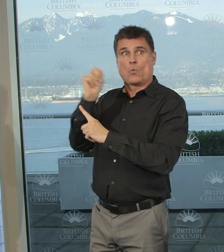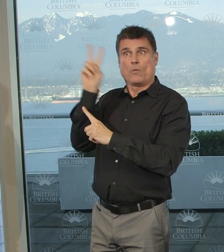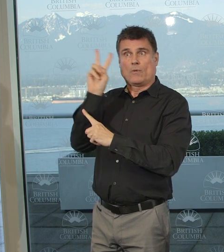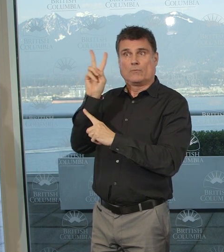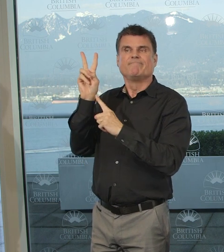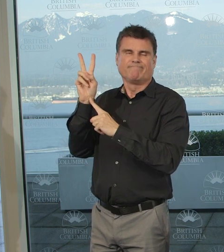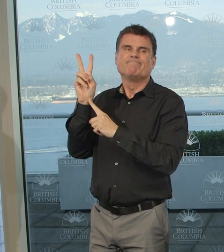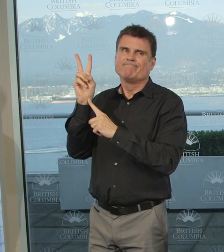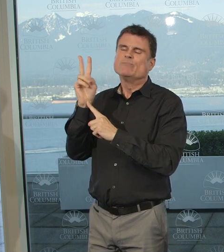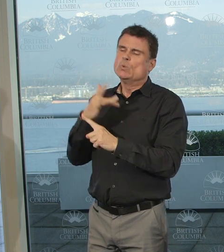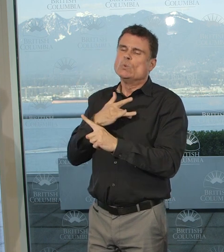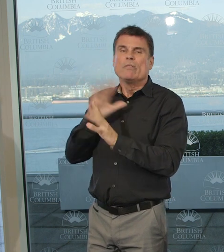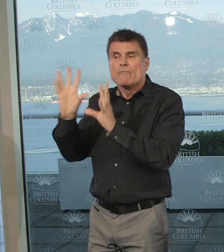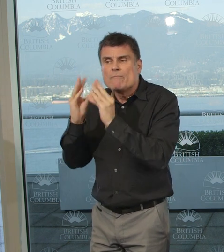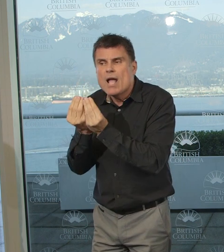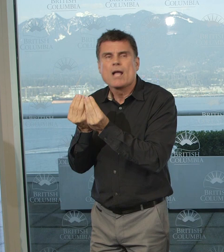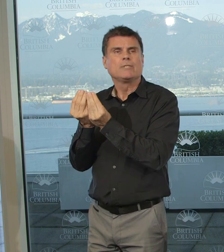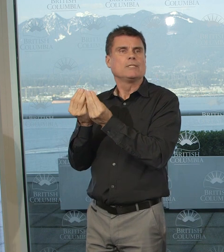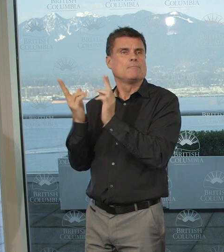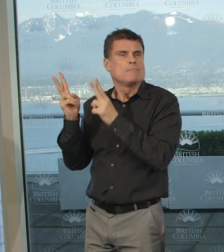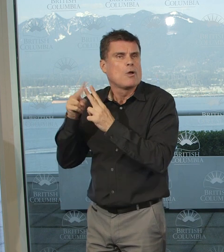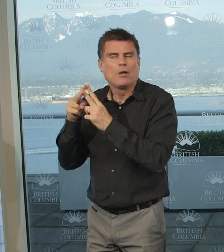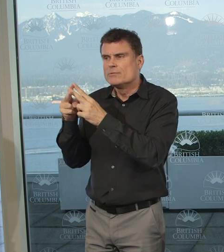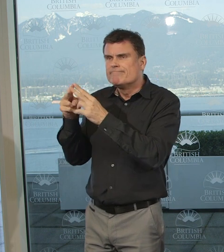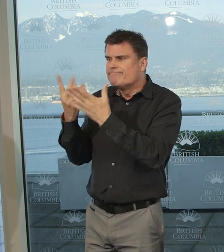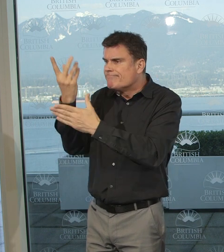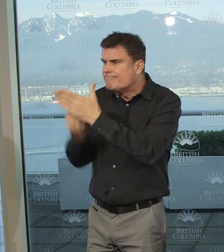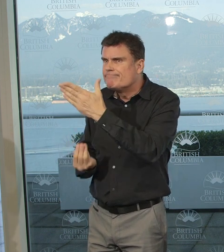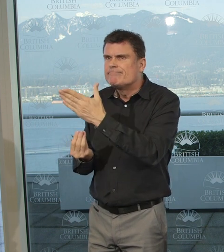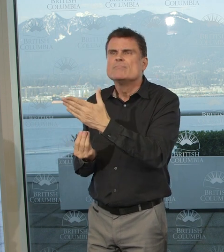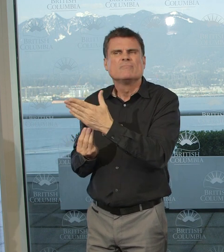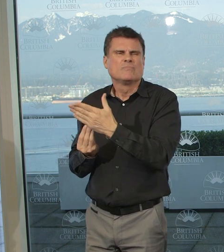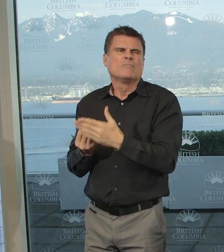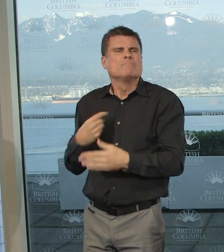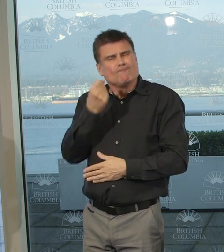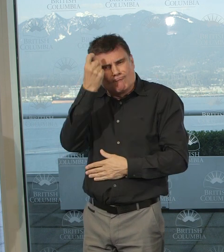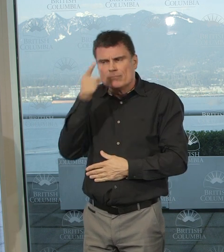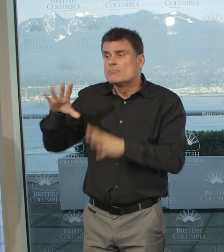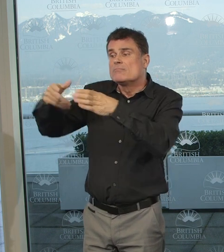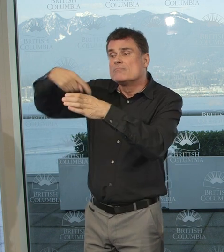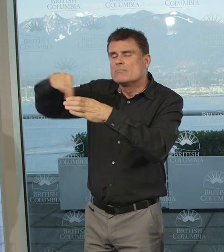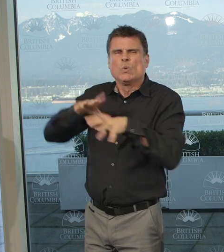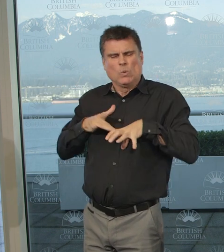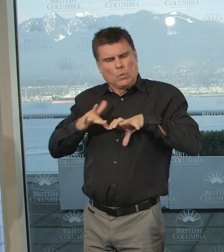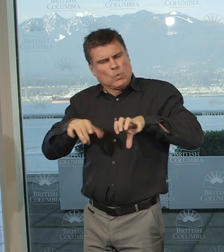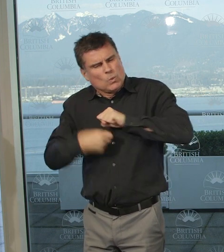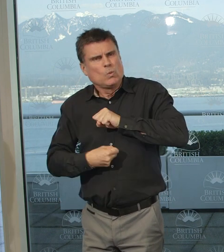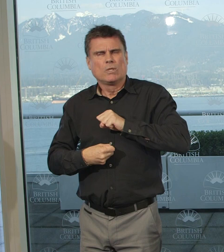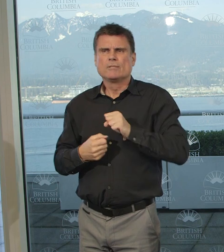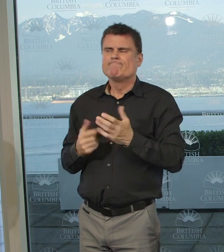who will obviously be shaken and saddened by this as we are. As Dr. Henry has said, we